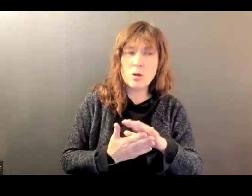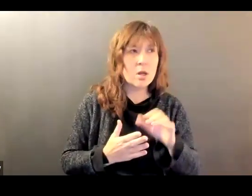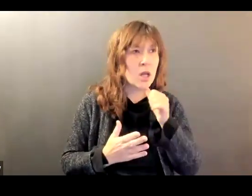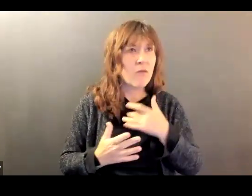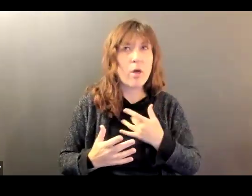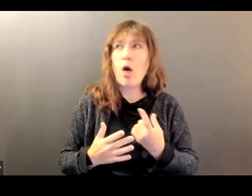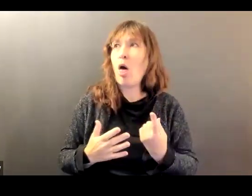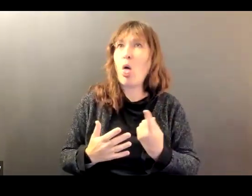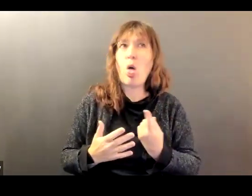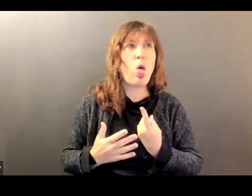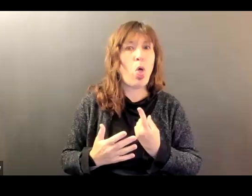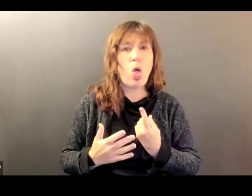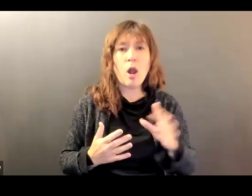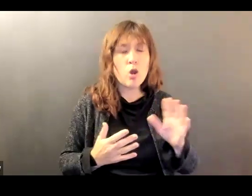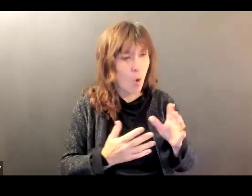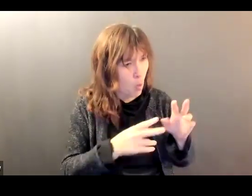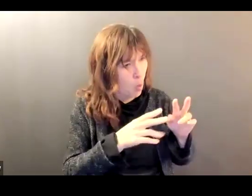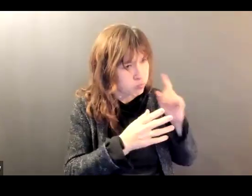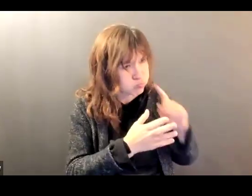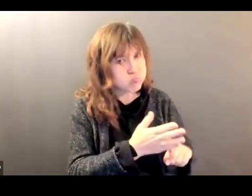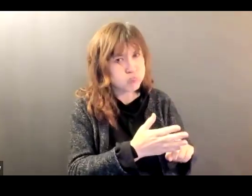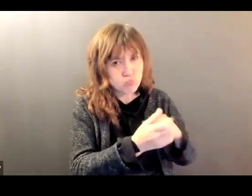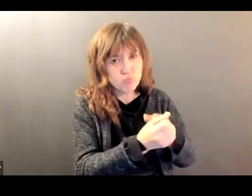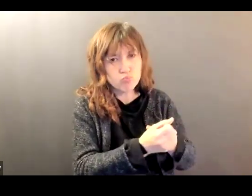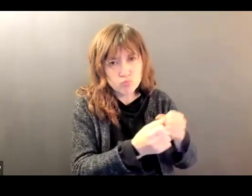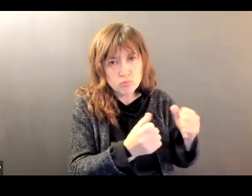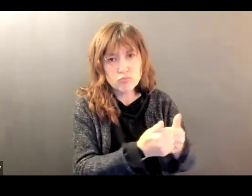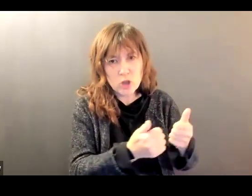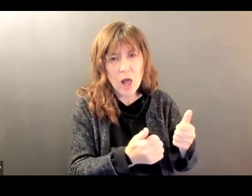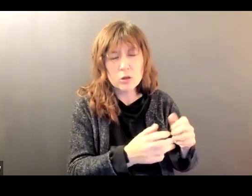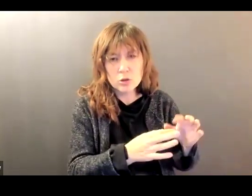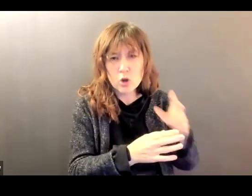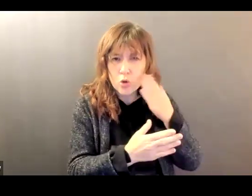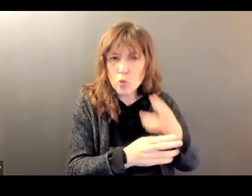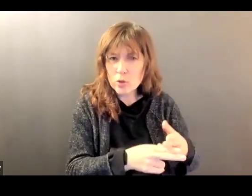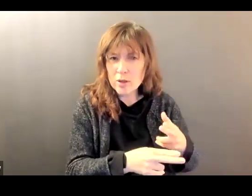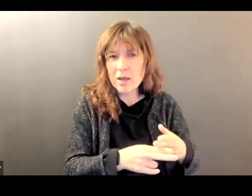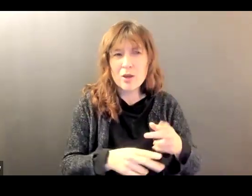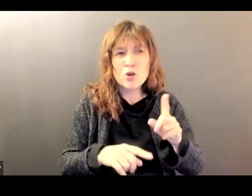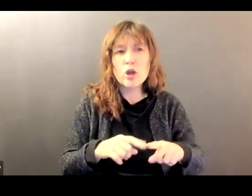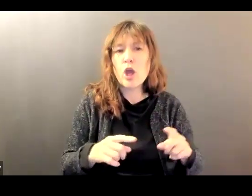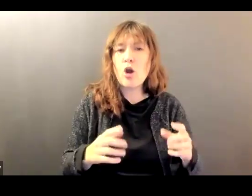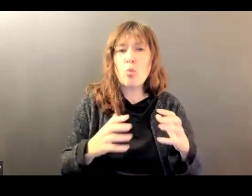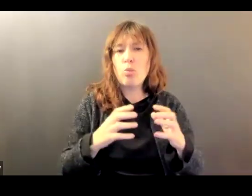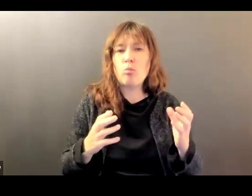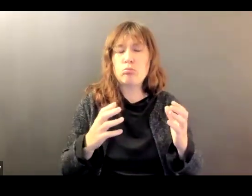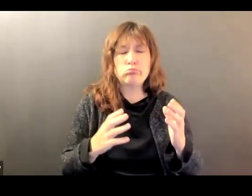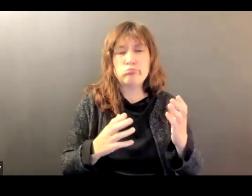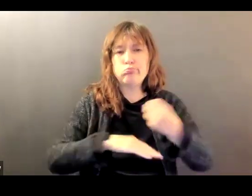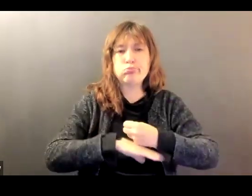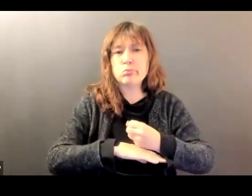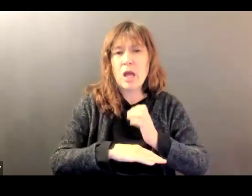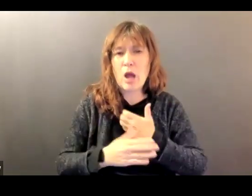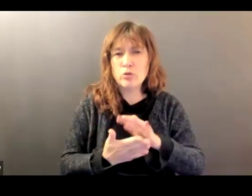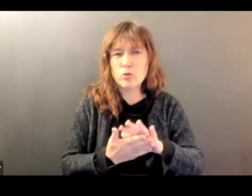seen, supported, challenged, and known by name. That is not something you can replicate simply by dismantling us. We speak about the pipeline to